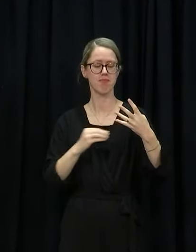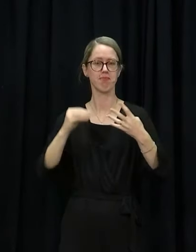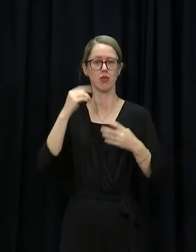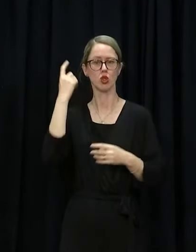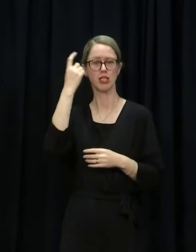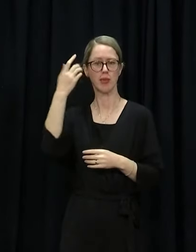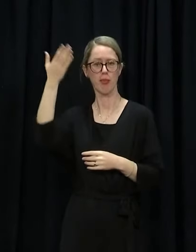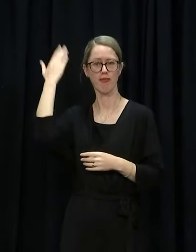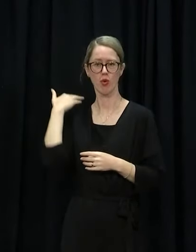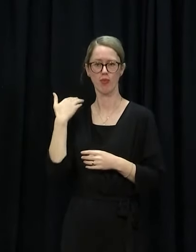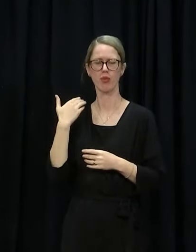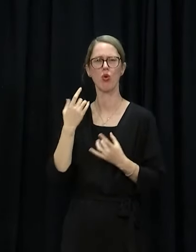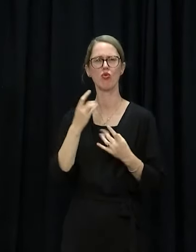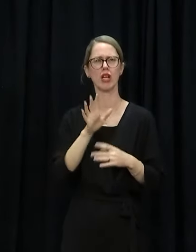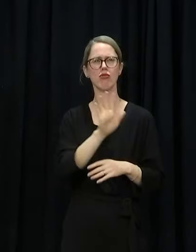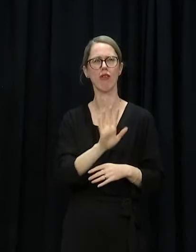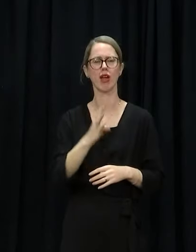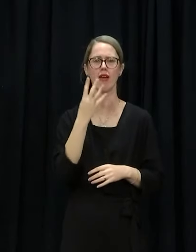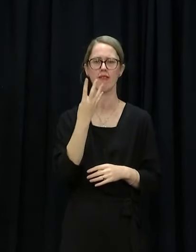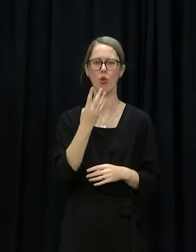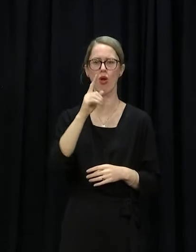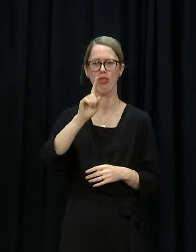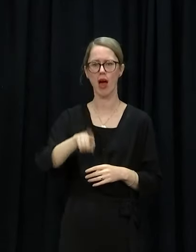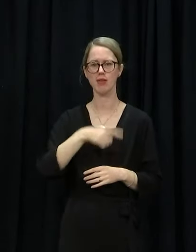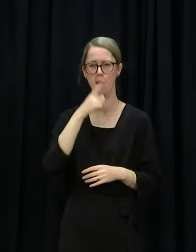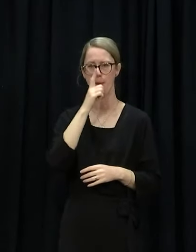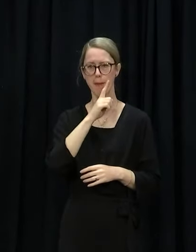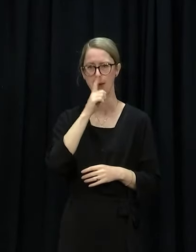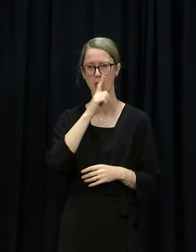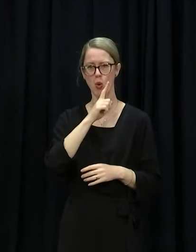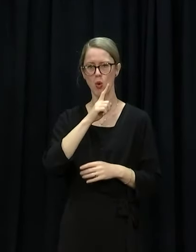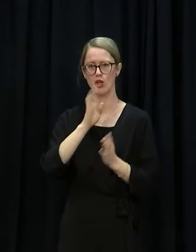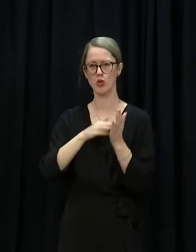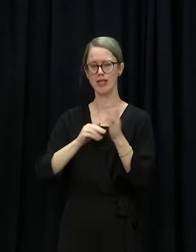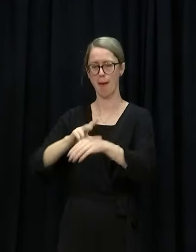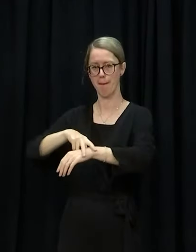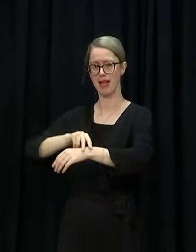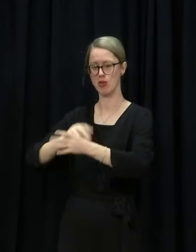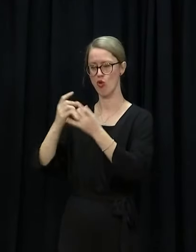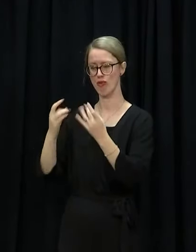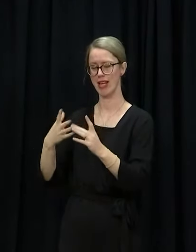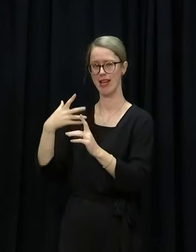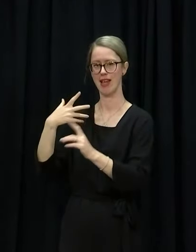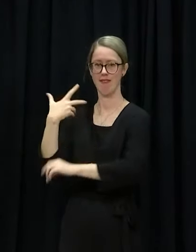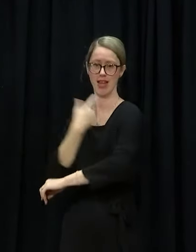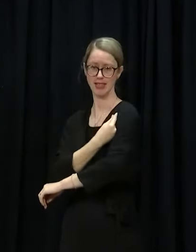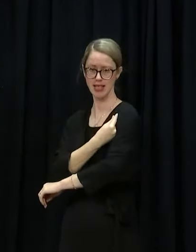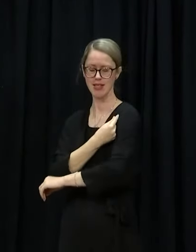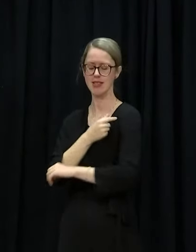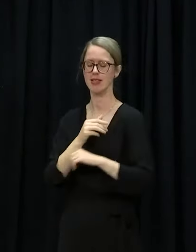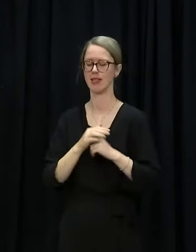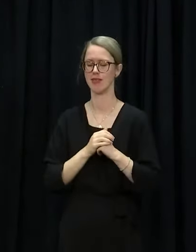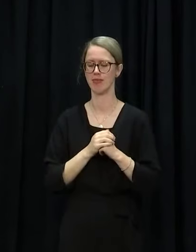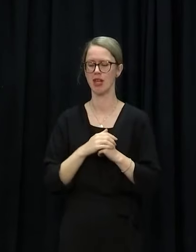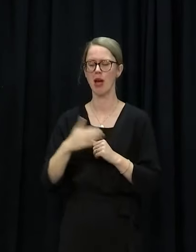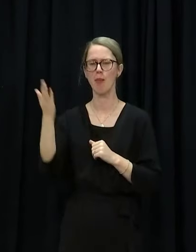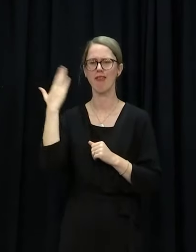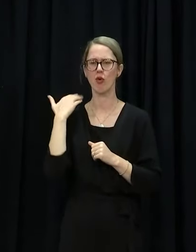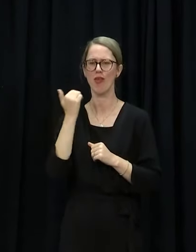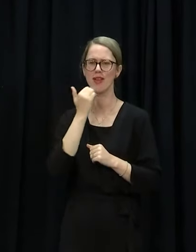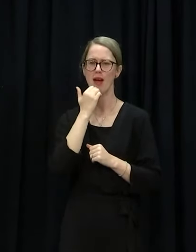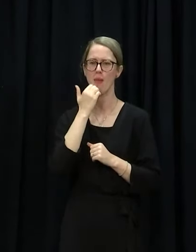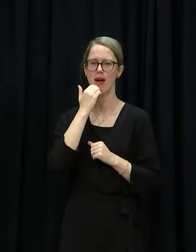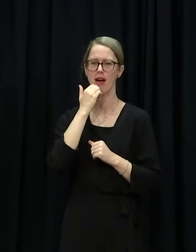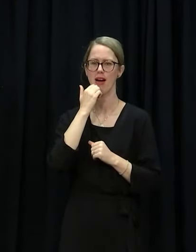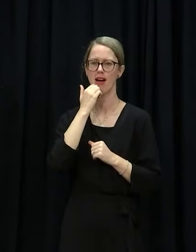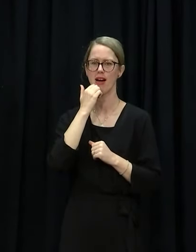have roughly 4,000 members of our New Zealand police force who had been vaccinated. When we had limited supply, though, we